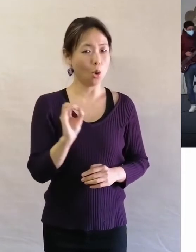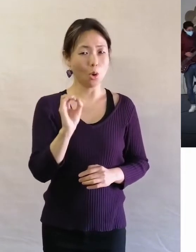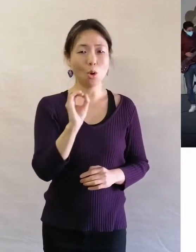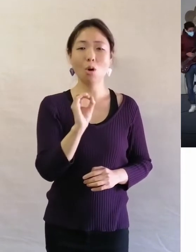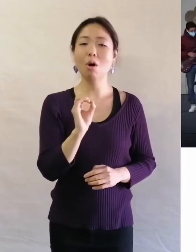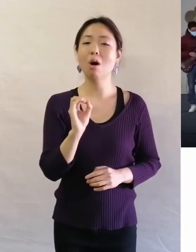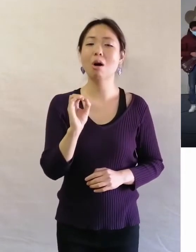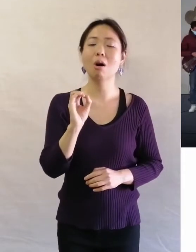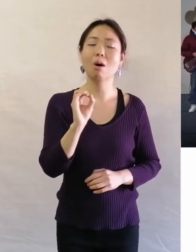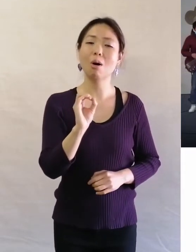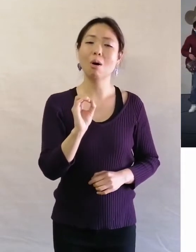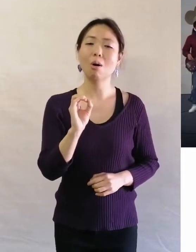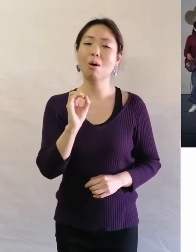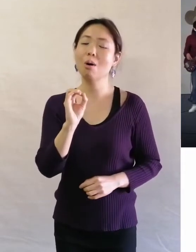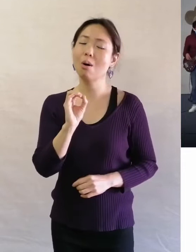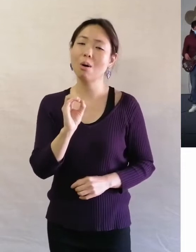high.